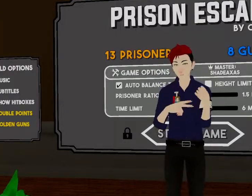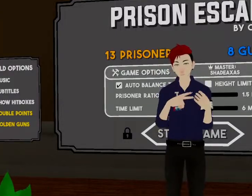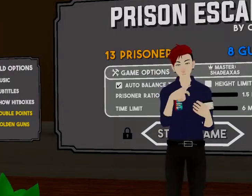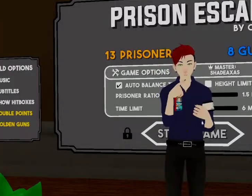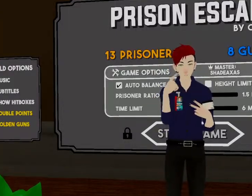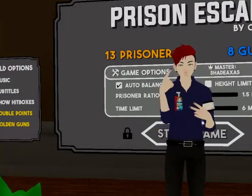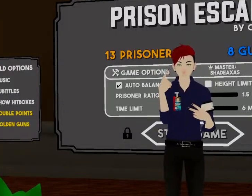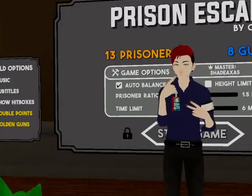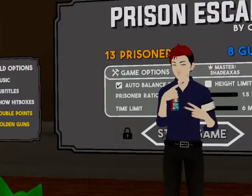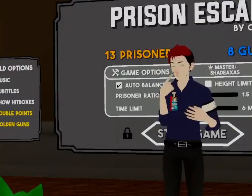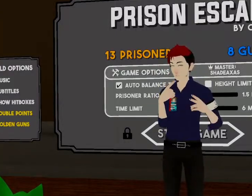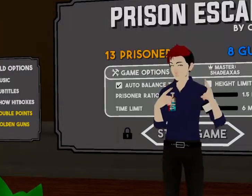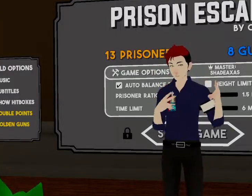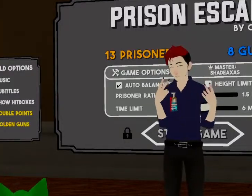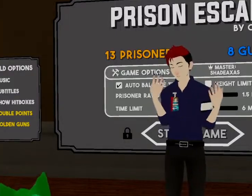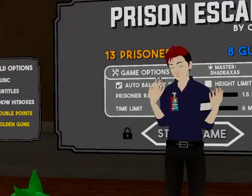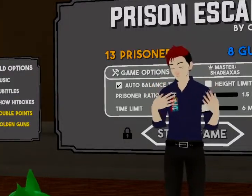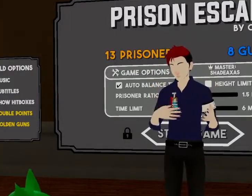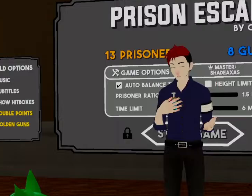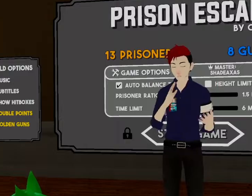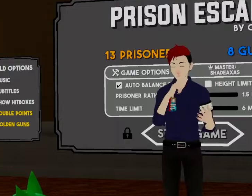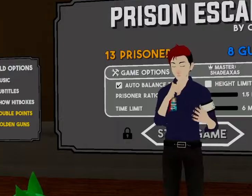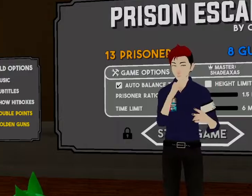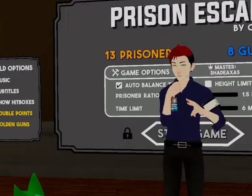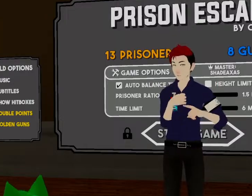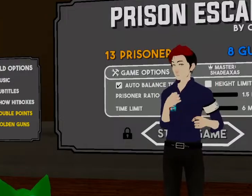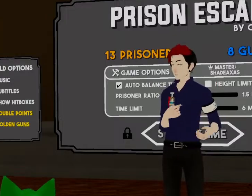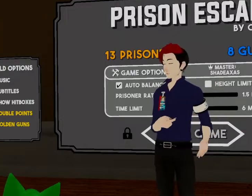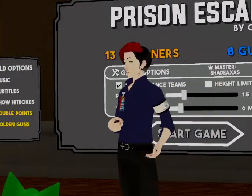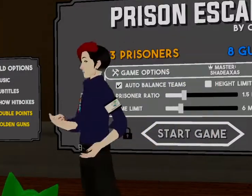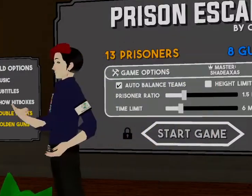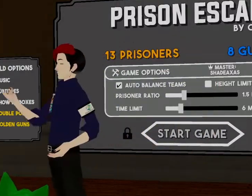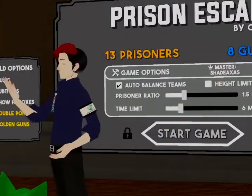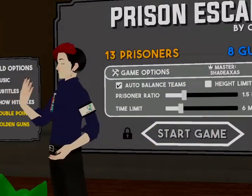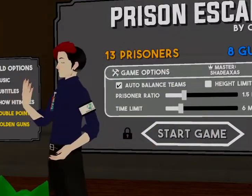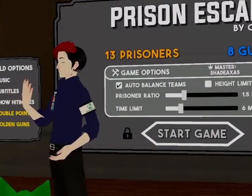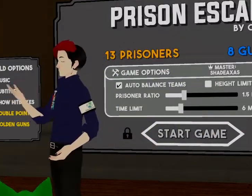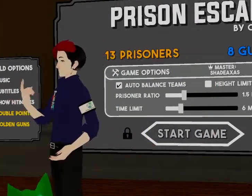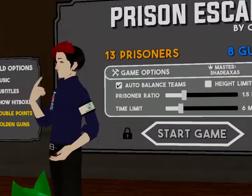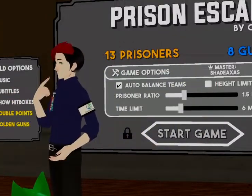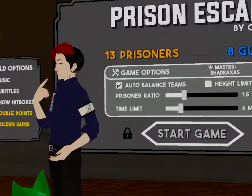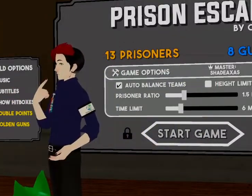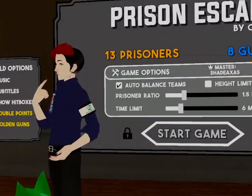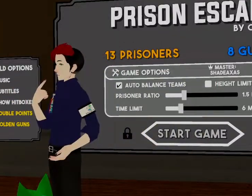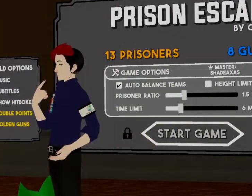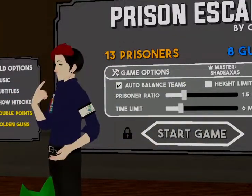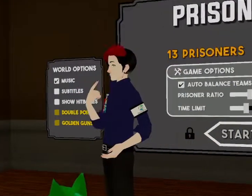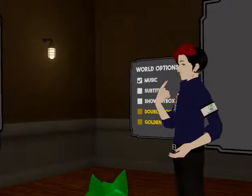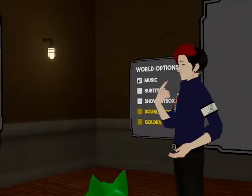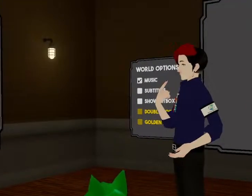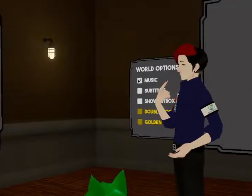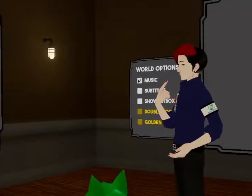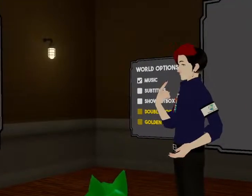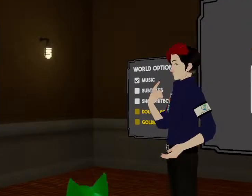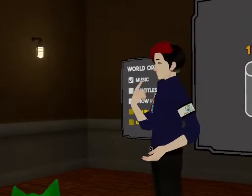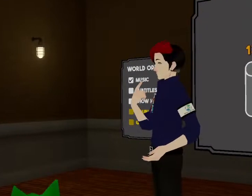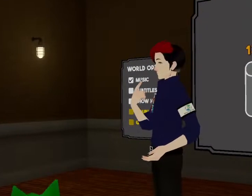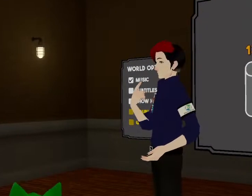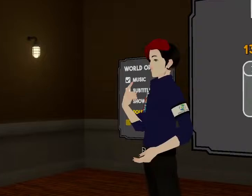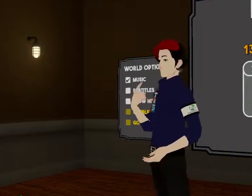with both deaf and hearing people, so it's not like it really affects it. You're saying? People on desktop. Little people on